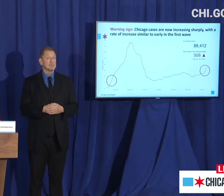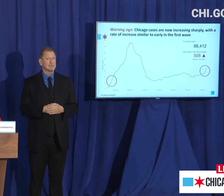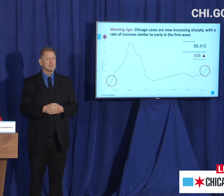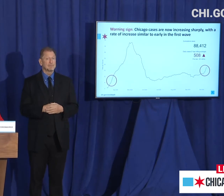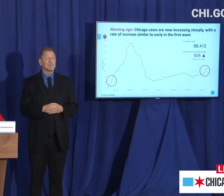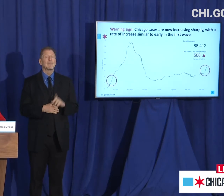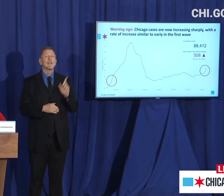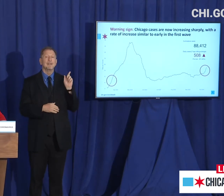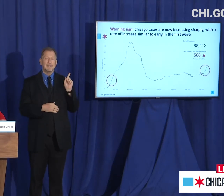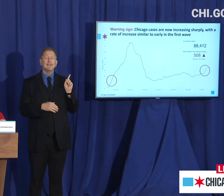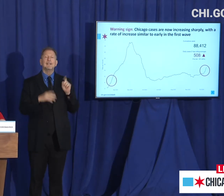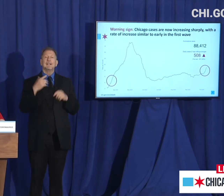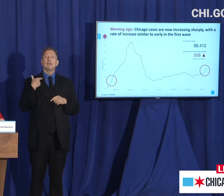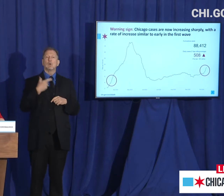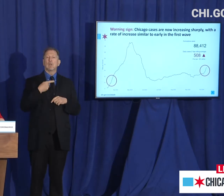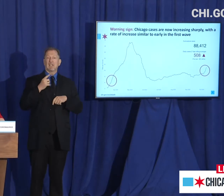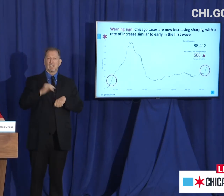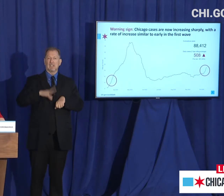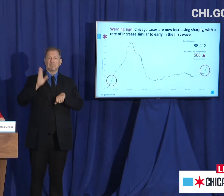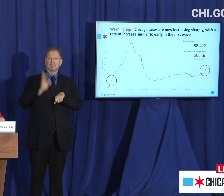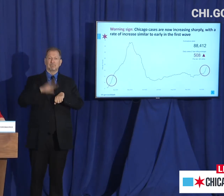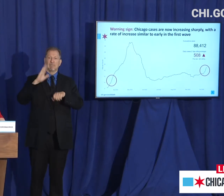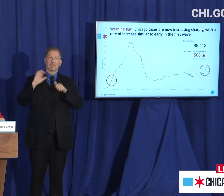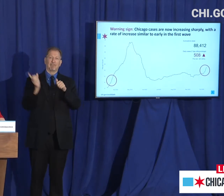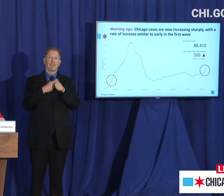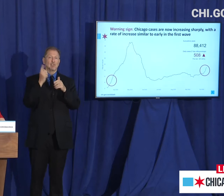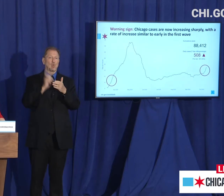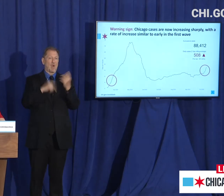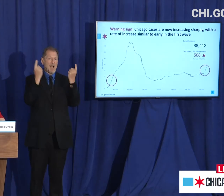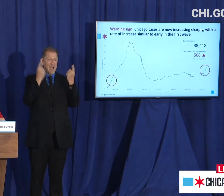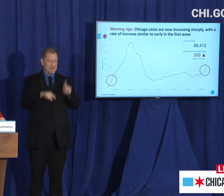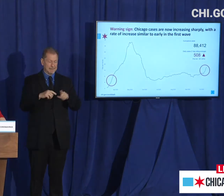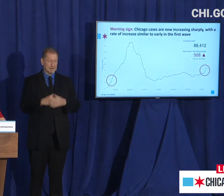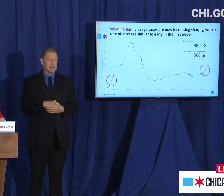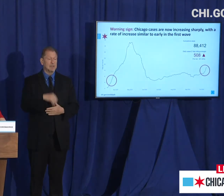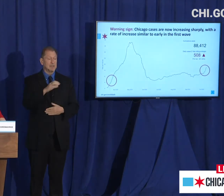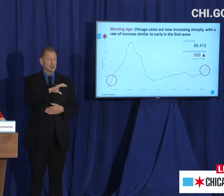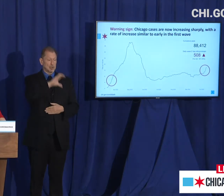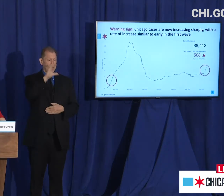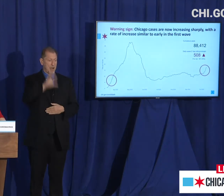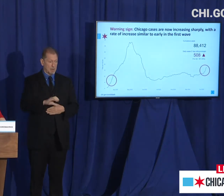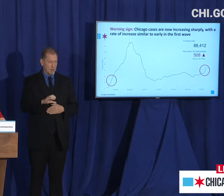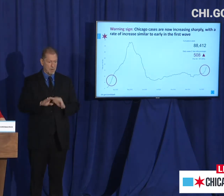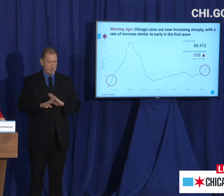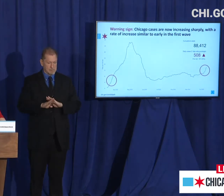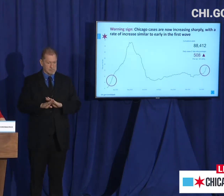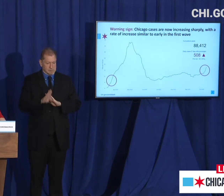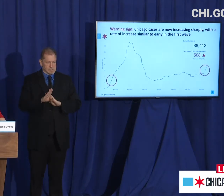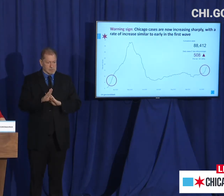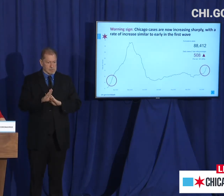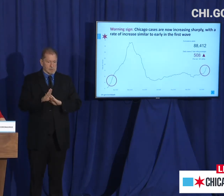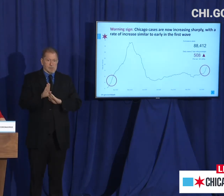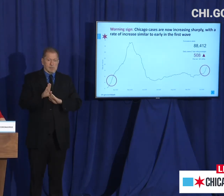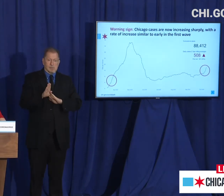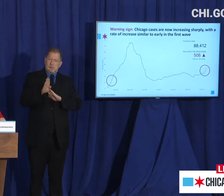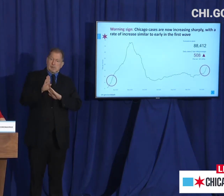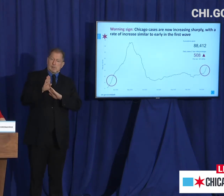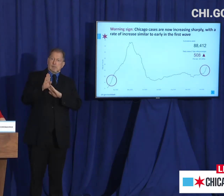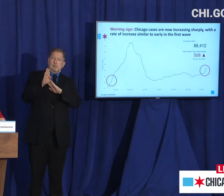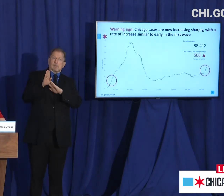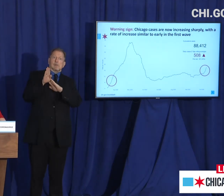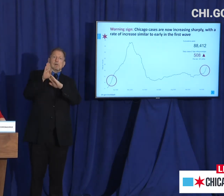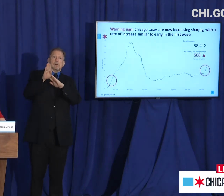As our first warning sign, Chicago cases are now increasing sharply with a rate